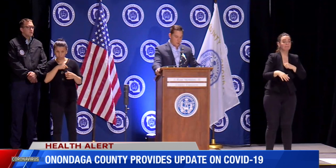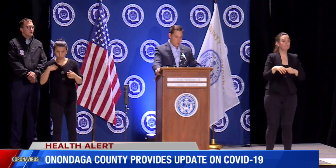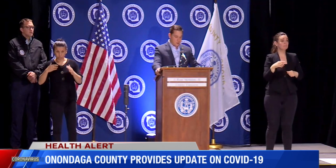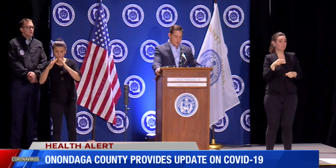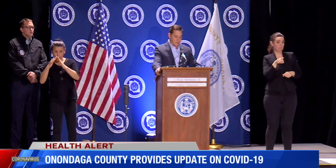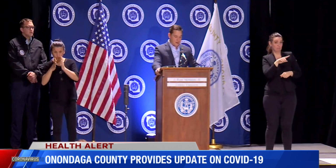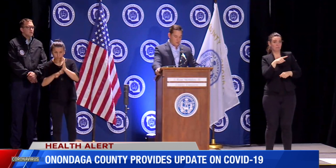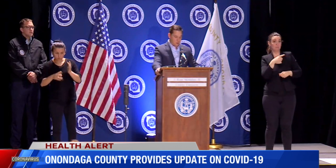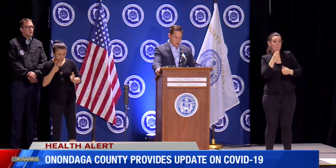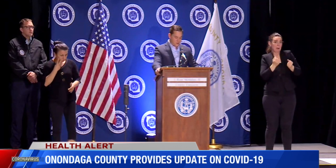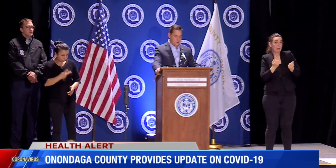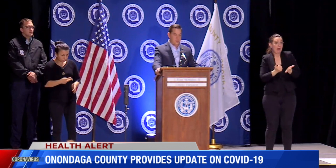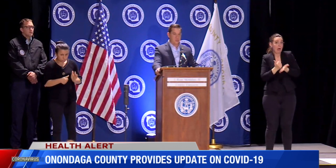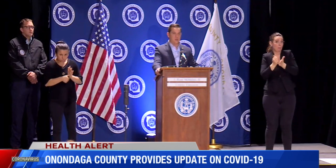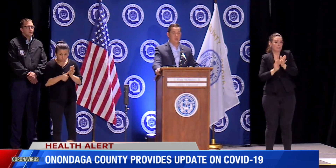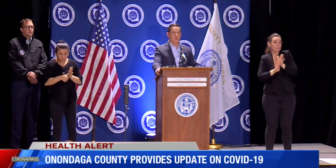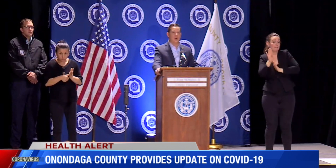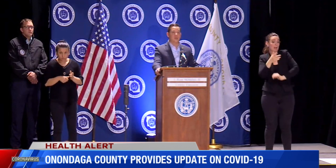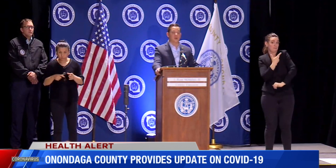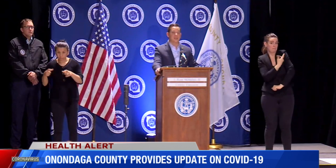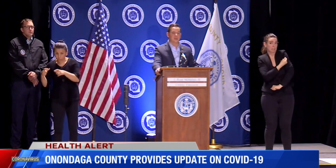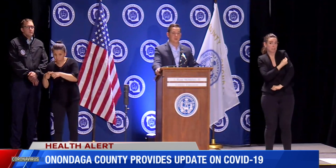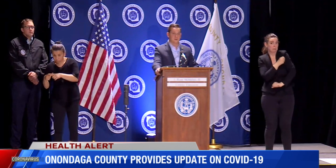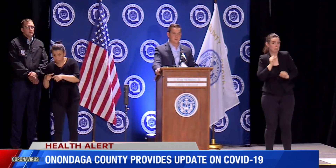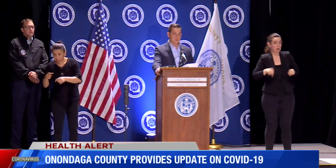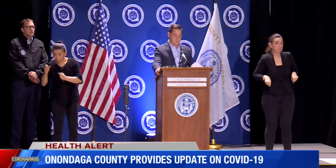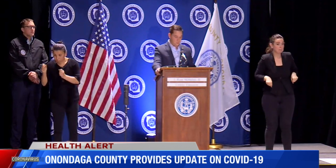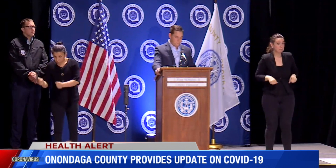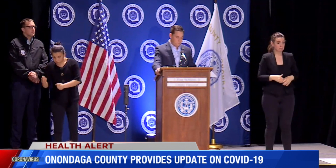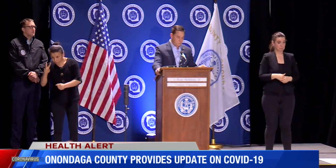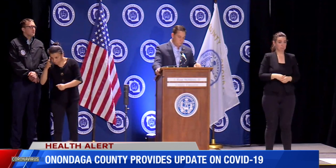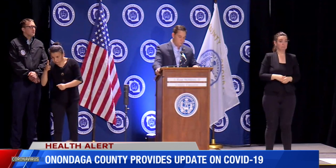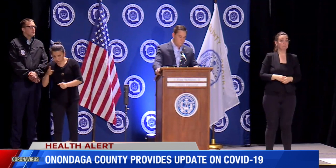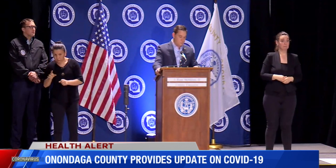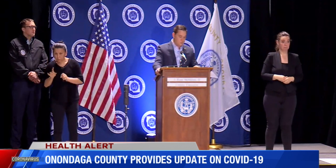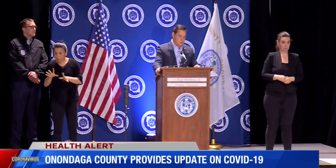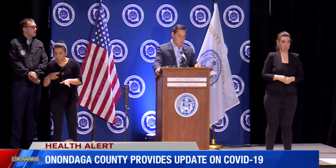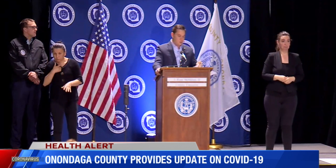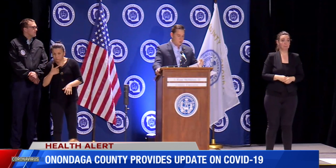you out of mandatory isolation when you're healed.